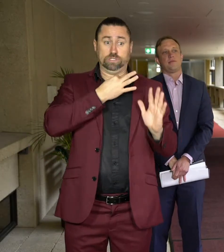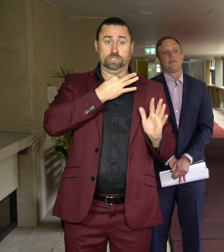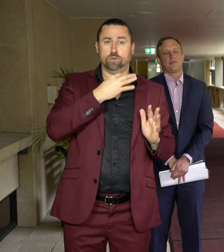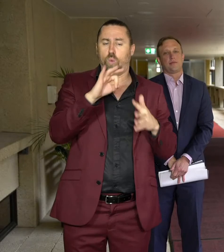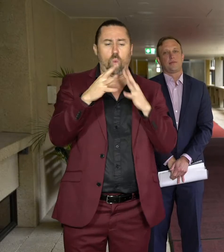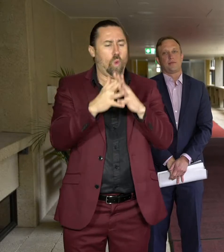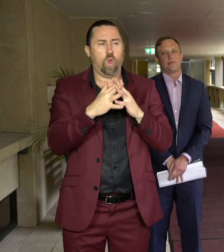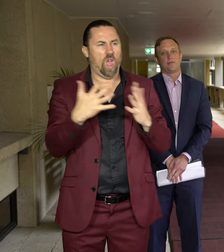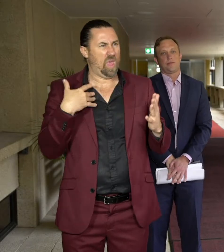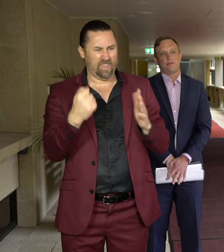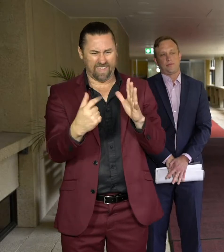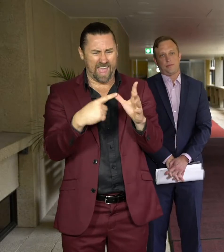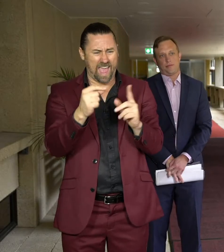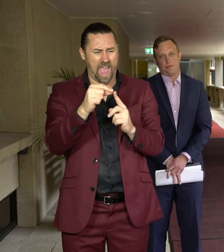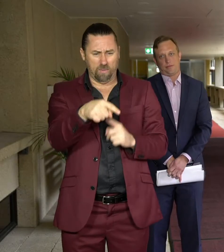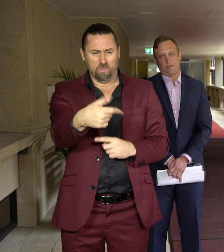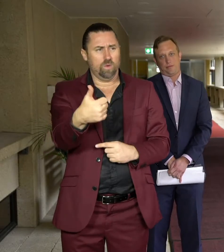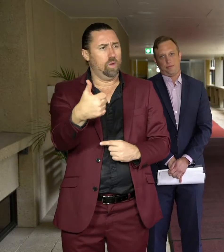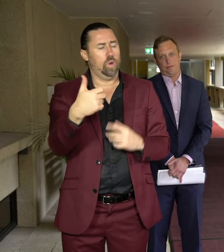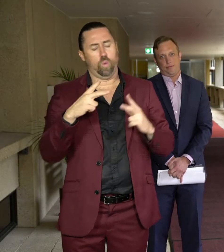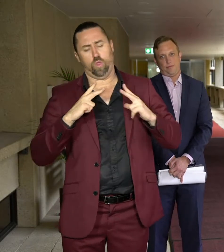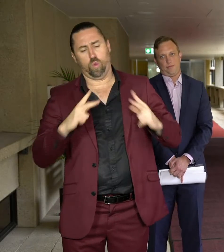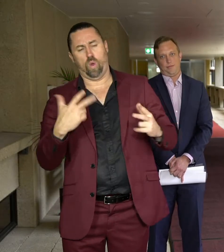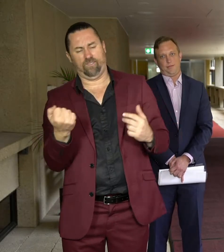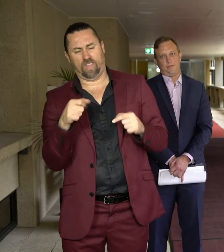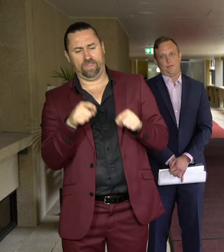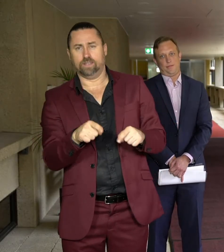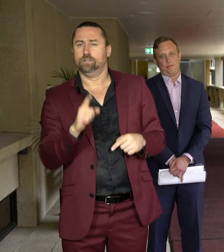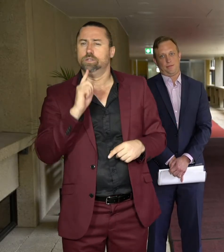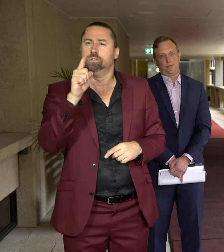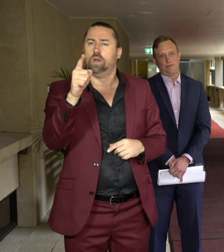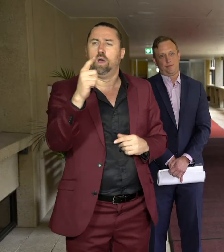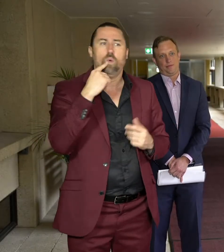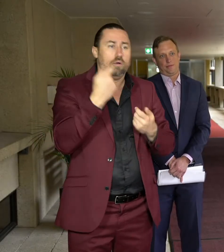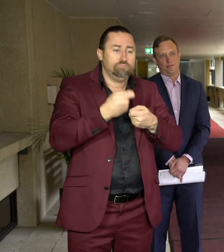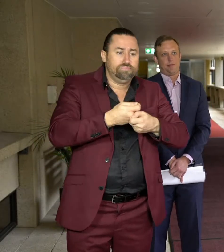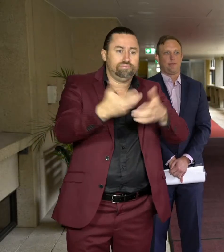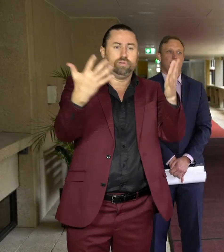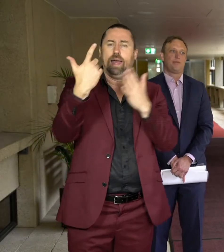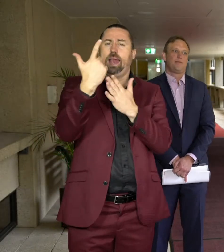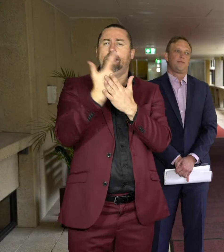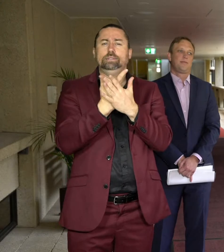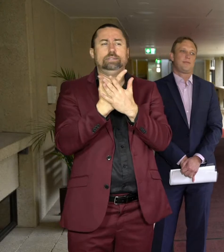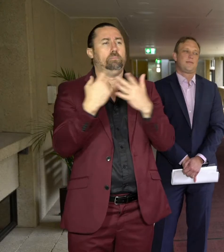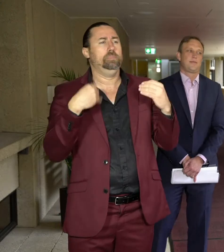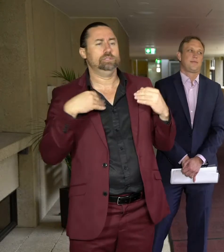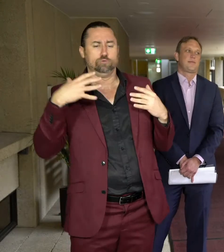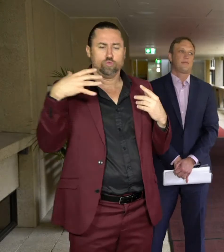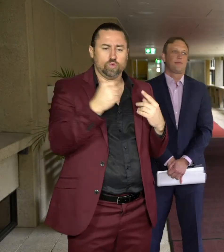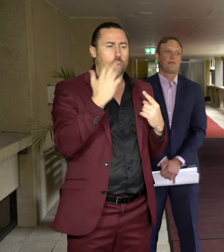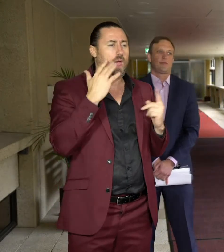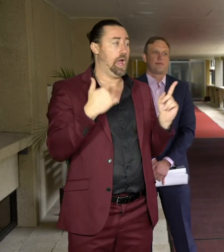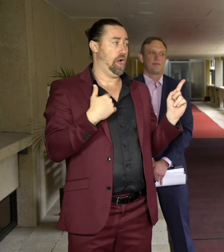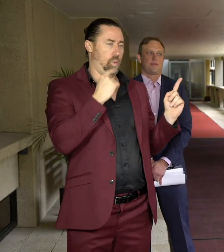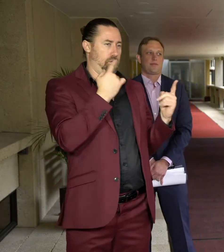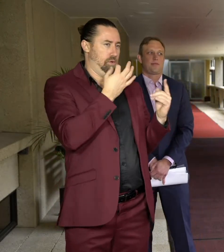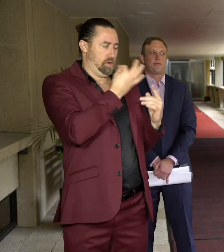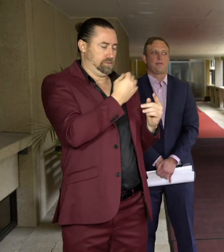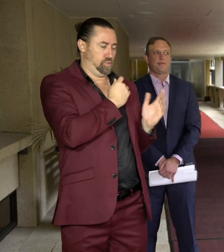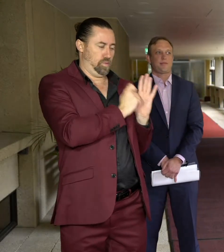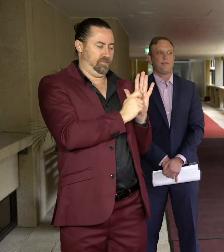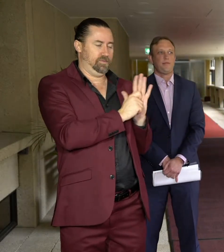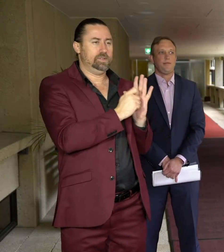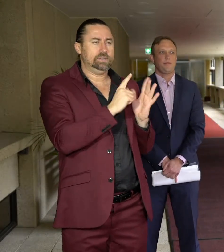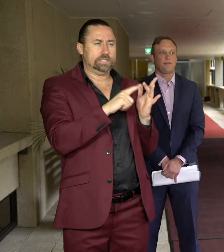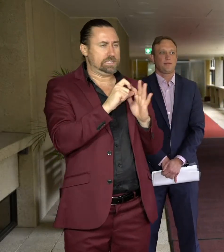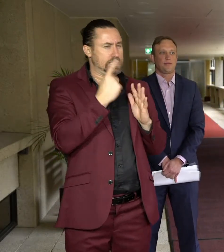great contact app. We encourage every business to use it. When's that list coming? Look, I'll check with my office. I did see a